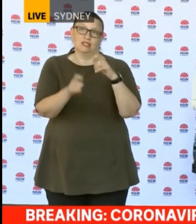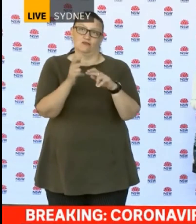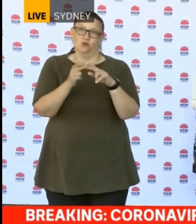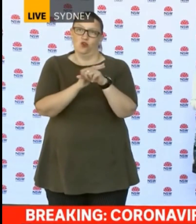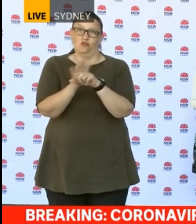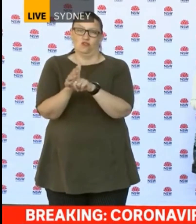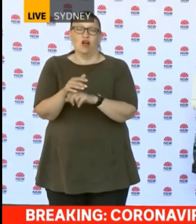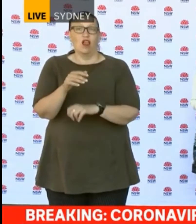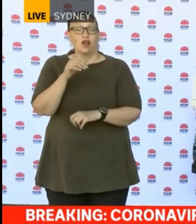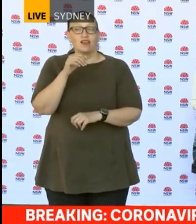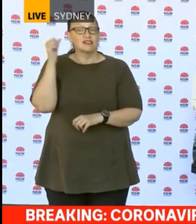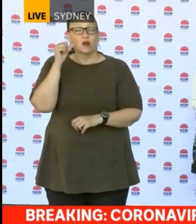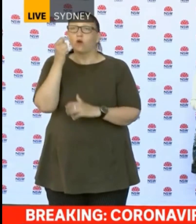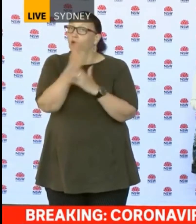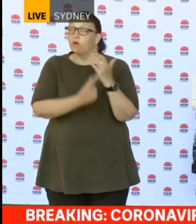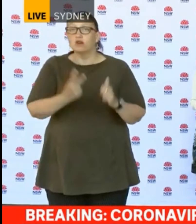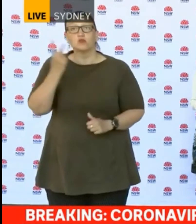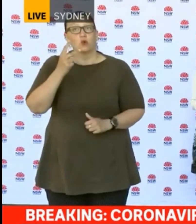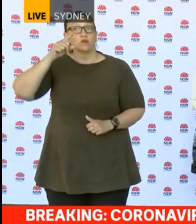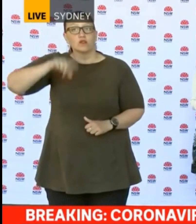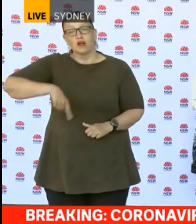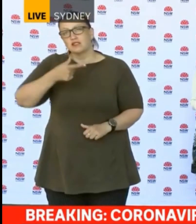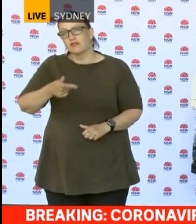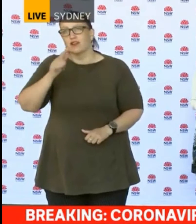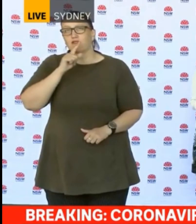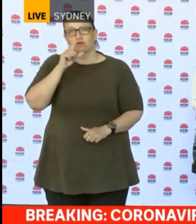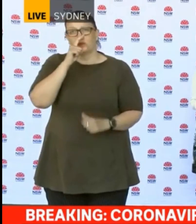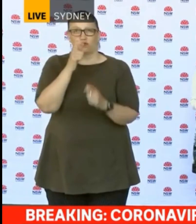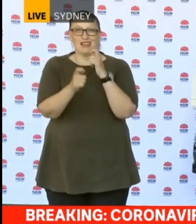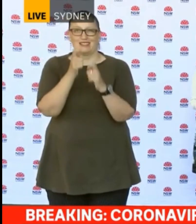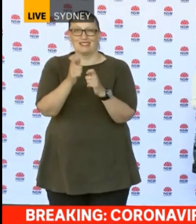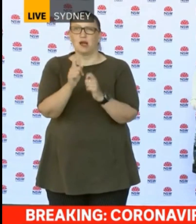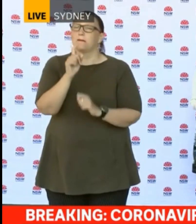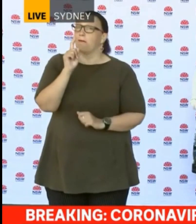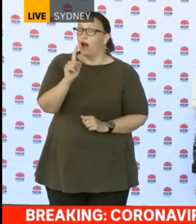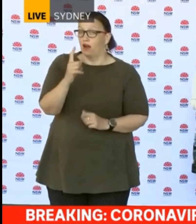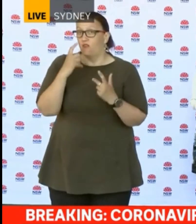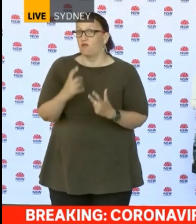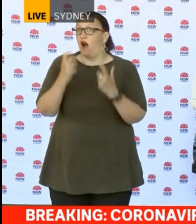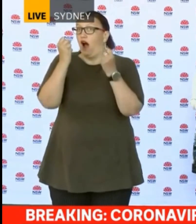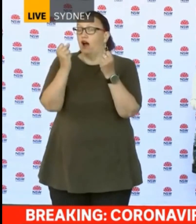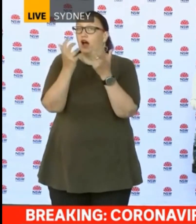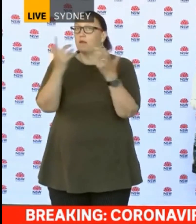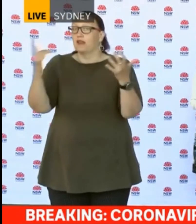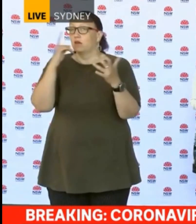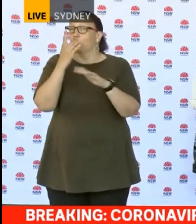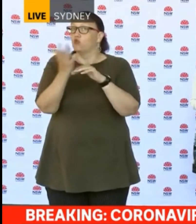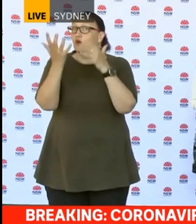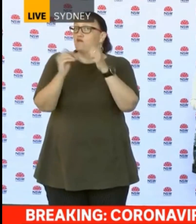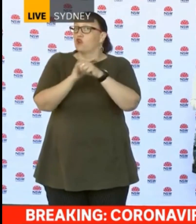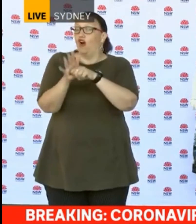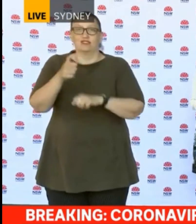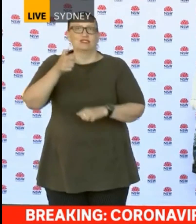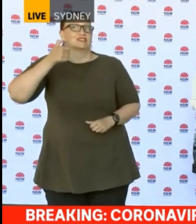had 12,700 tests, but we did have 6 cases of community transmission. Now, 5 of